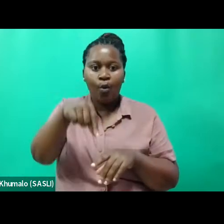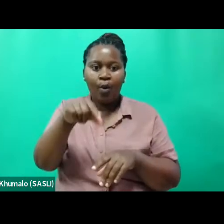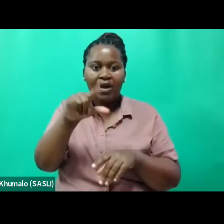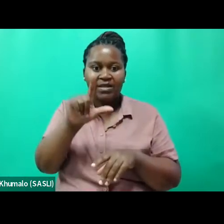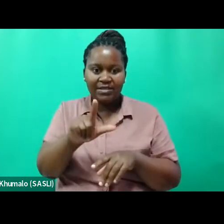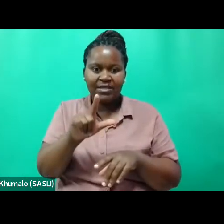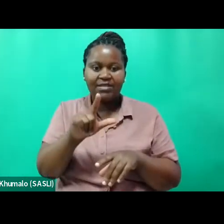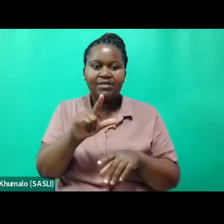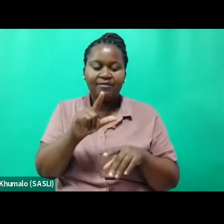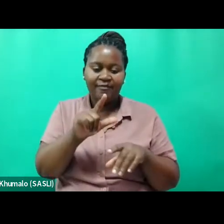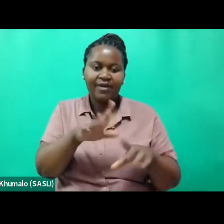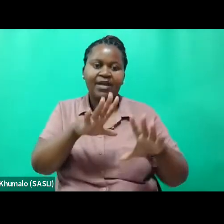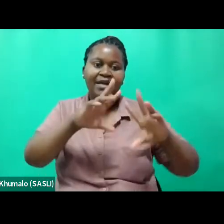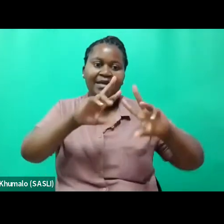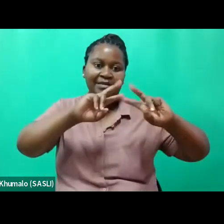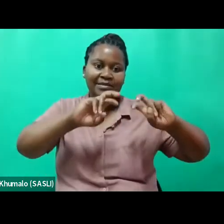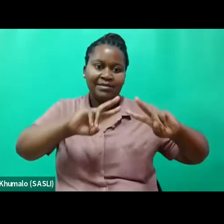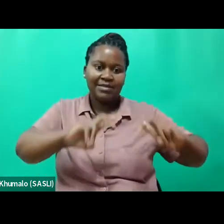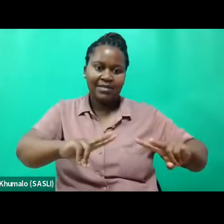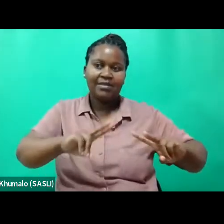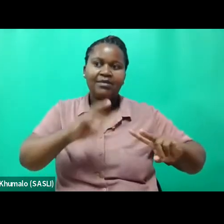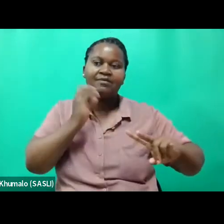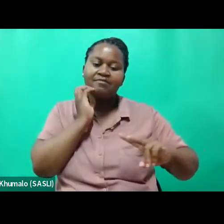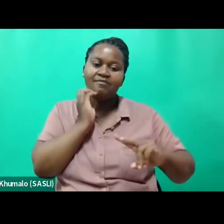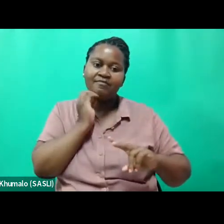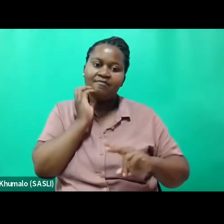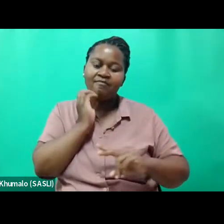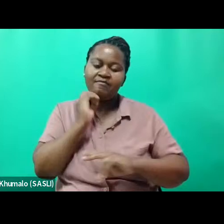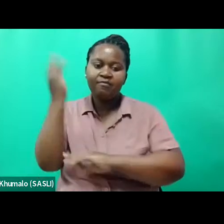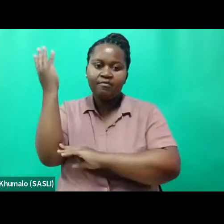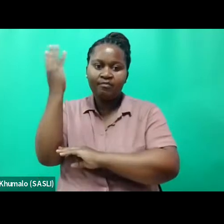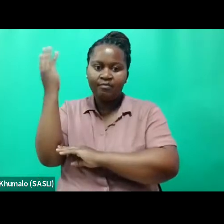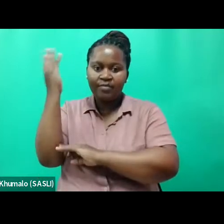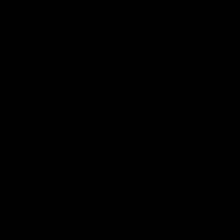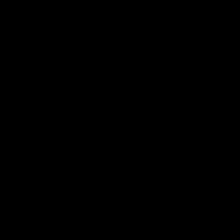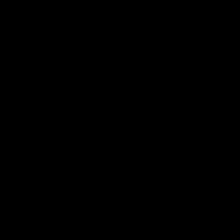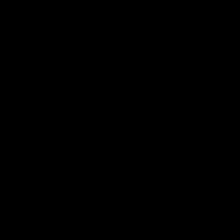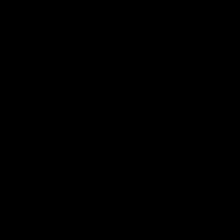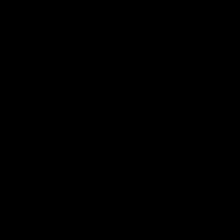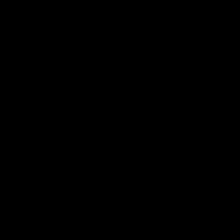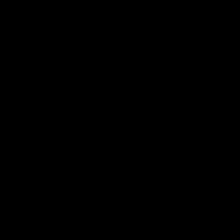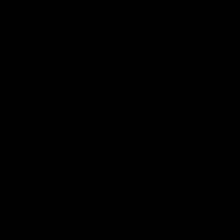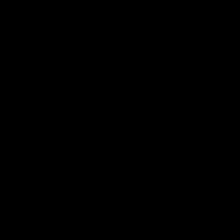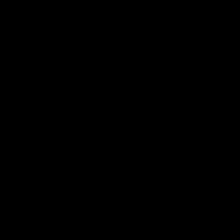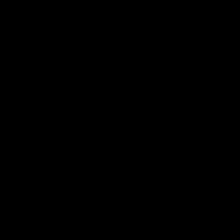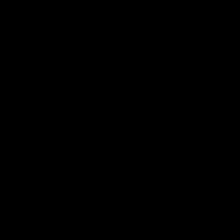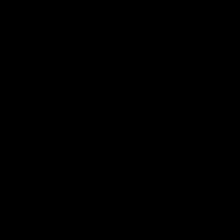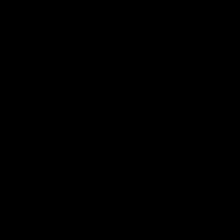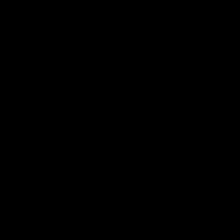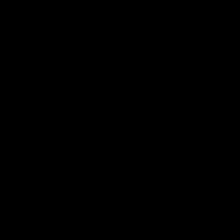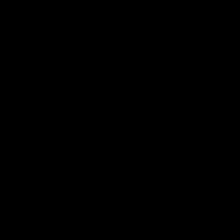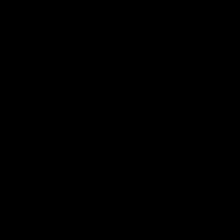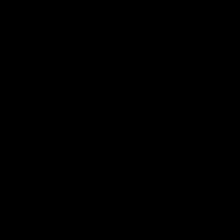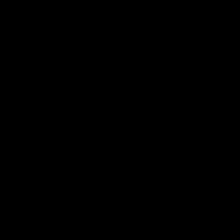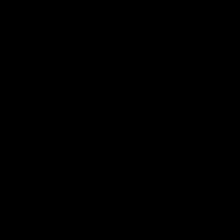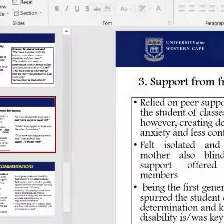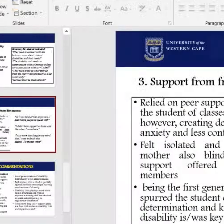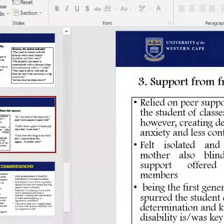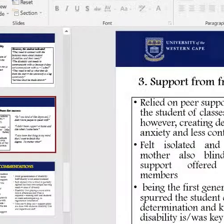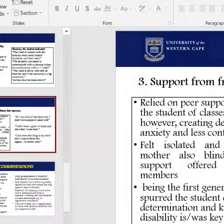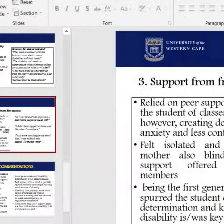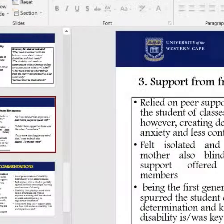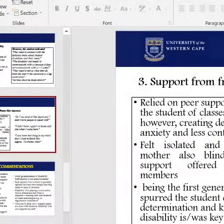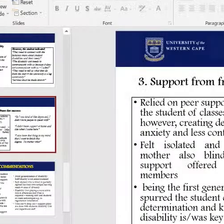study. And to present on this topic is Dr. Ronel Davids